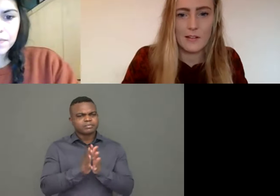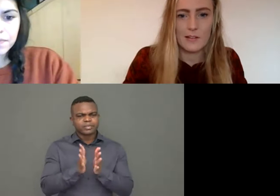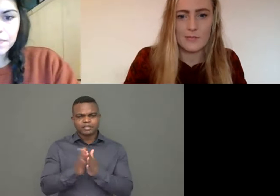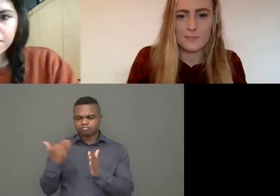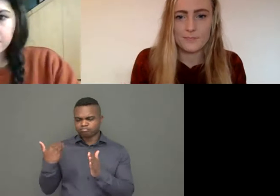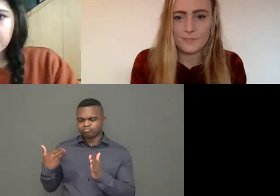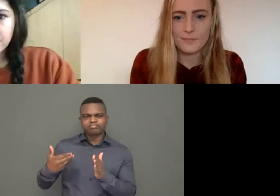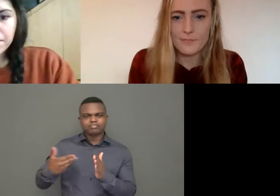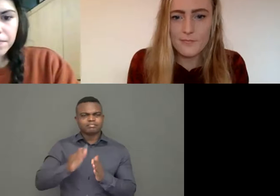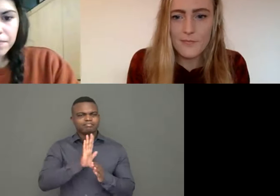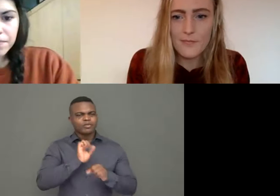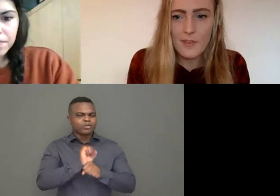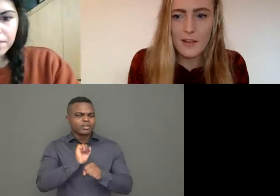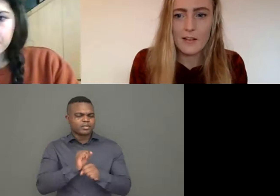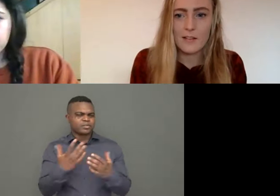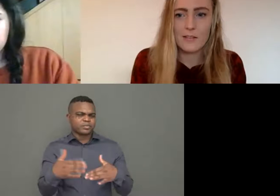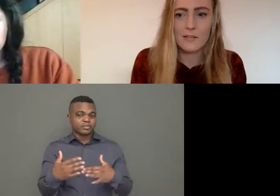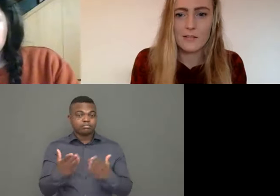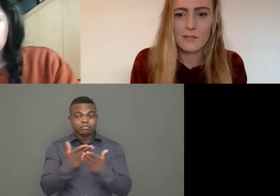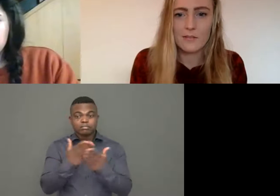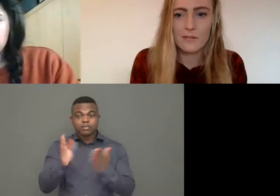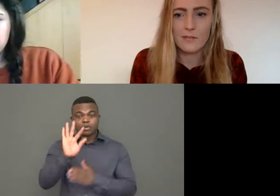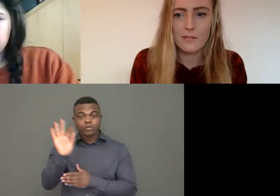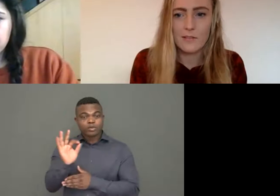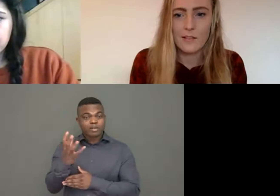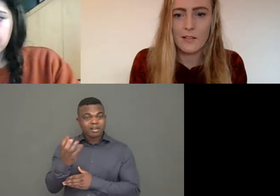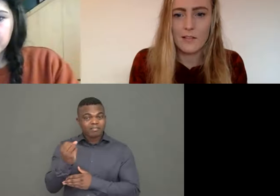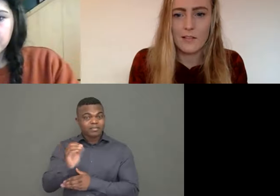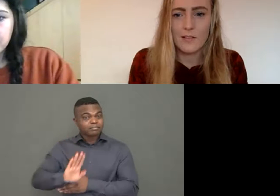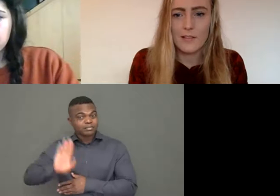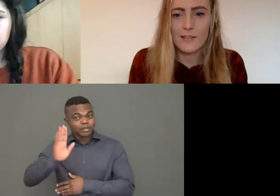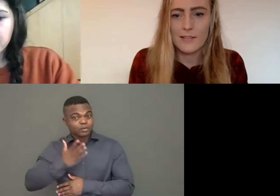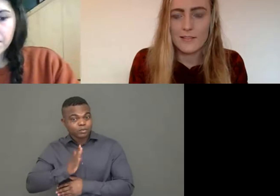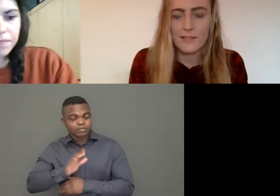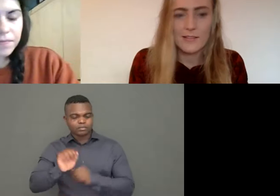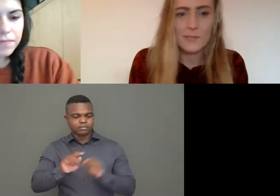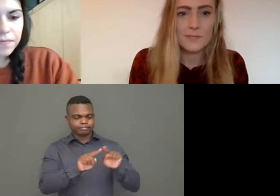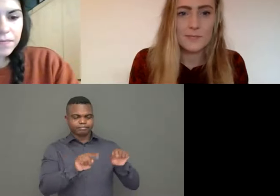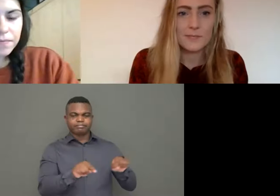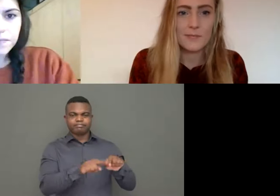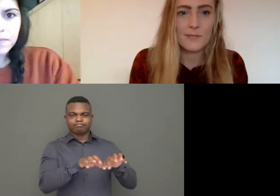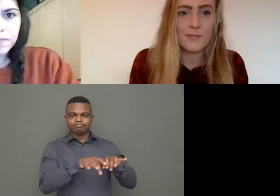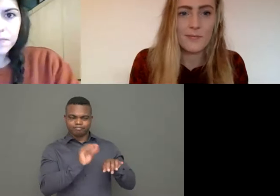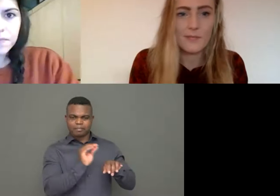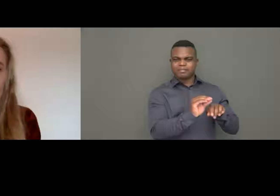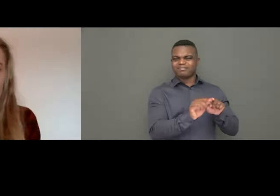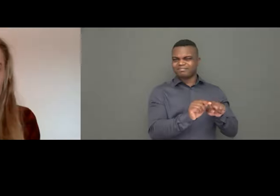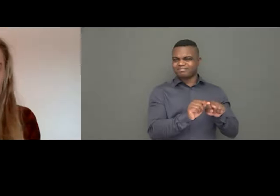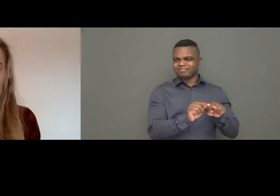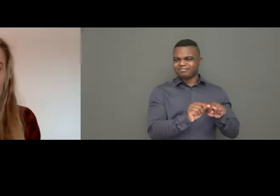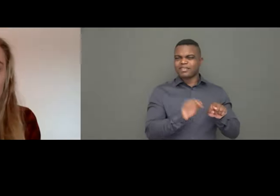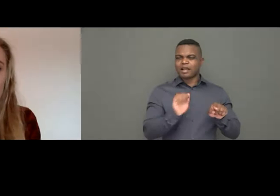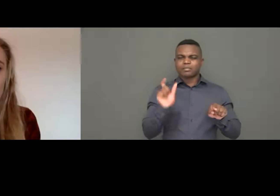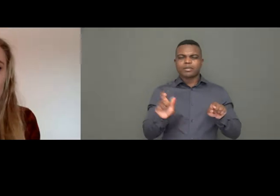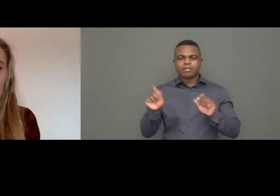and yeah, there's a chance for people to engage there online as well, and also come back at the end for the